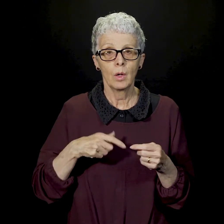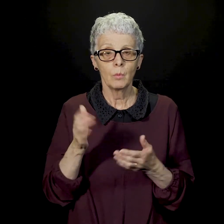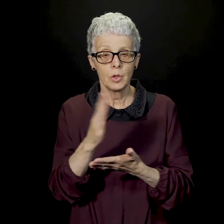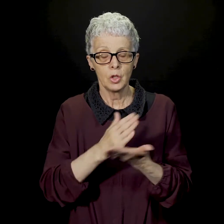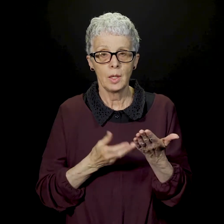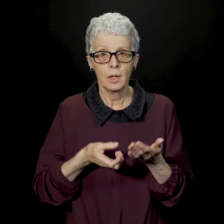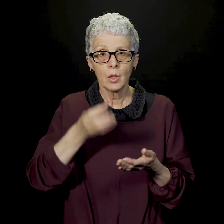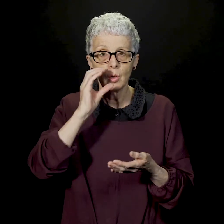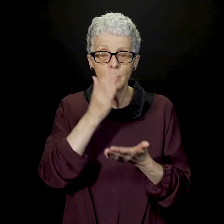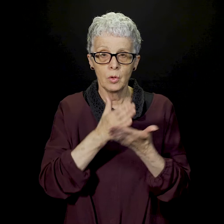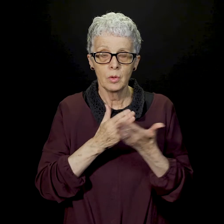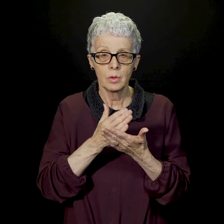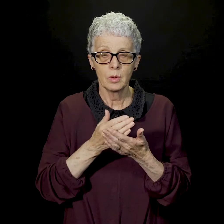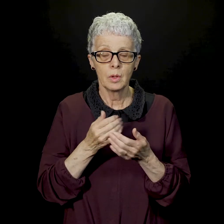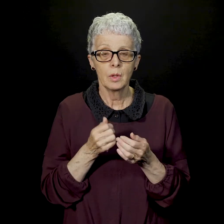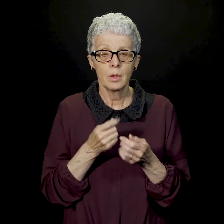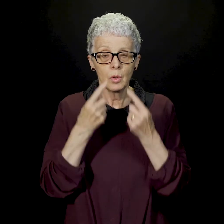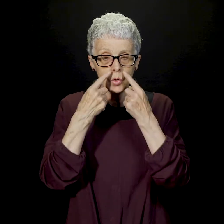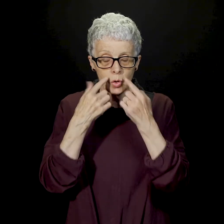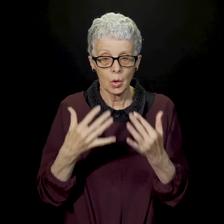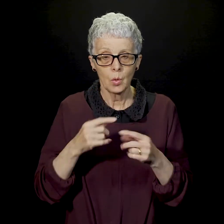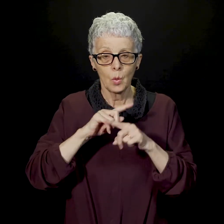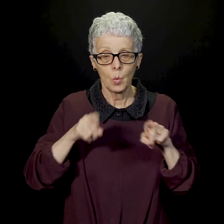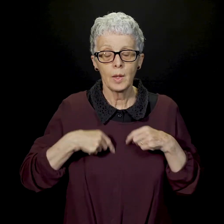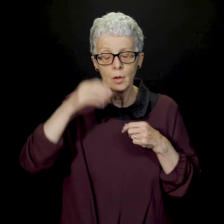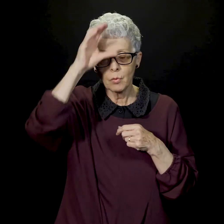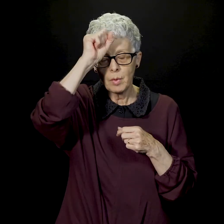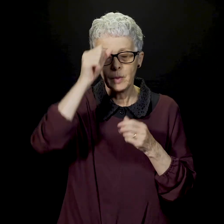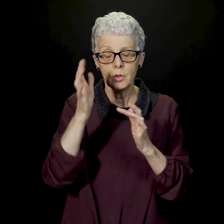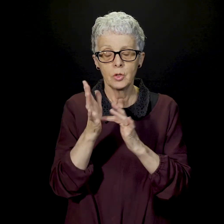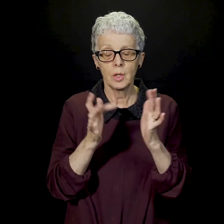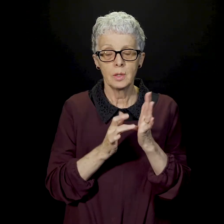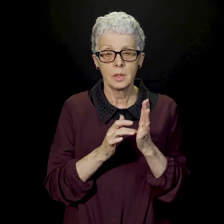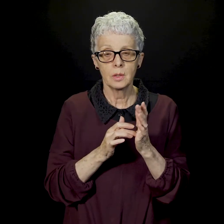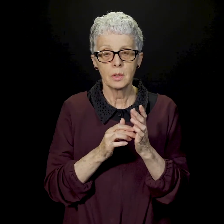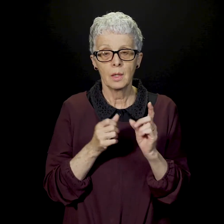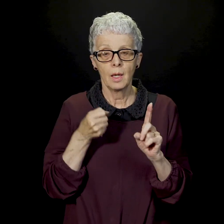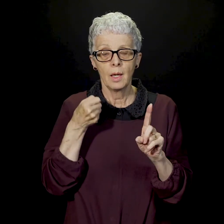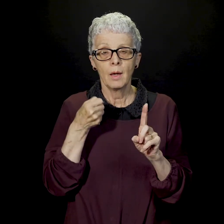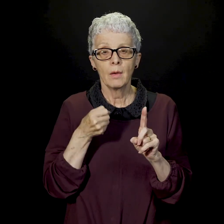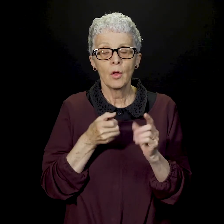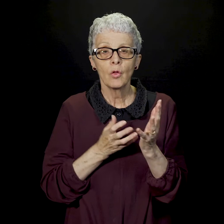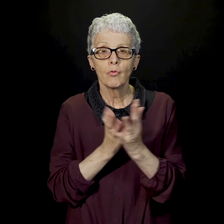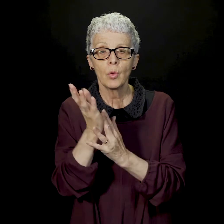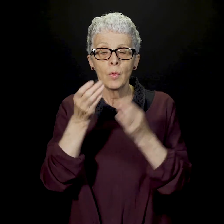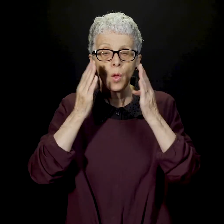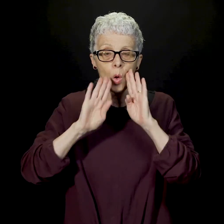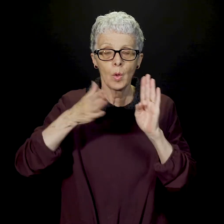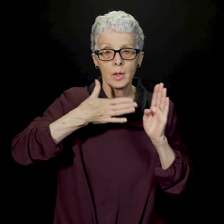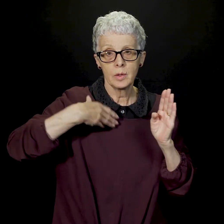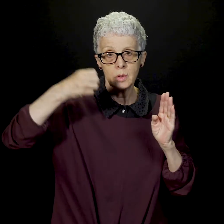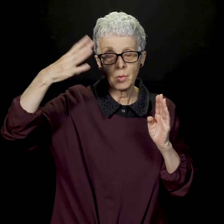in communion together reflect that, you know, we remember that Jesus, empowered by the Holy Spirit, would